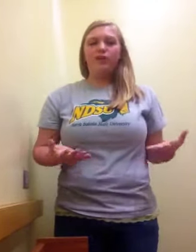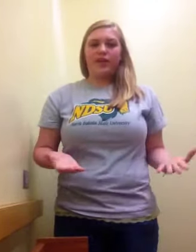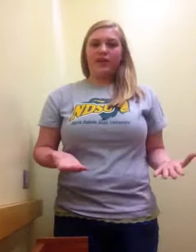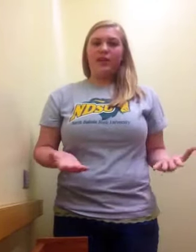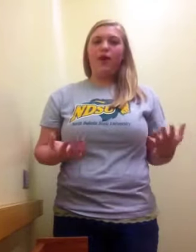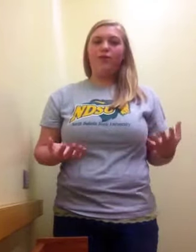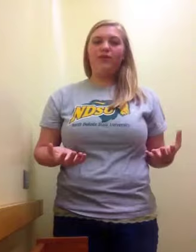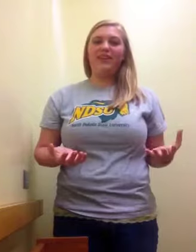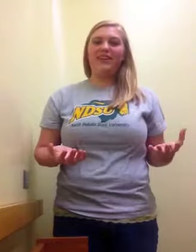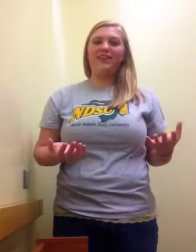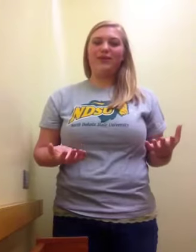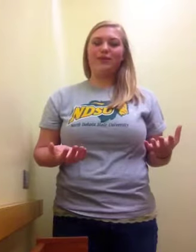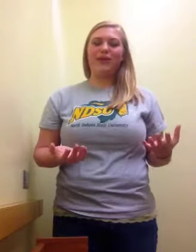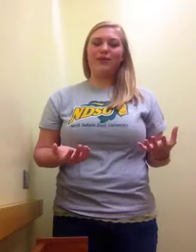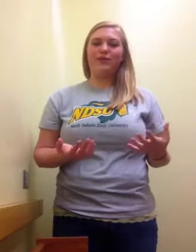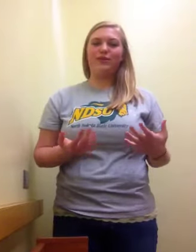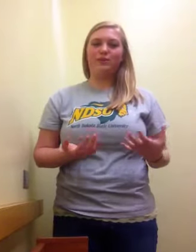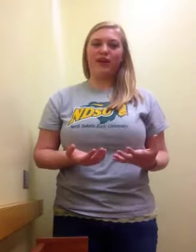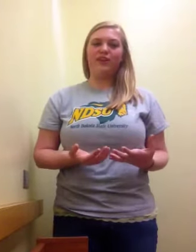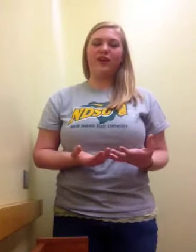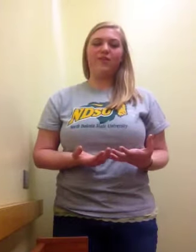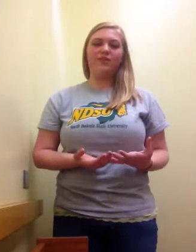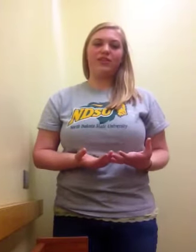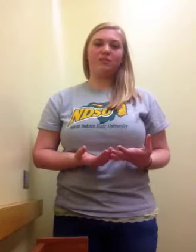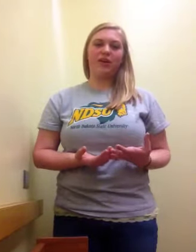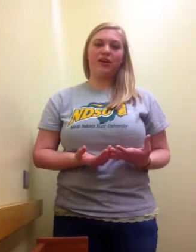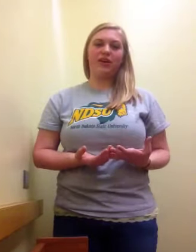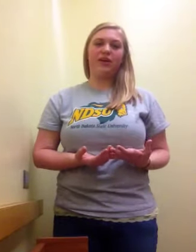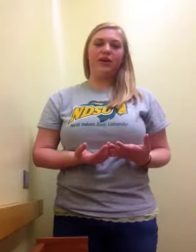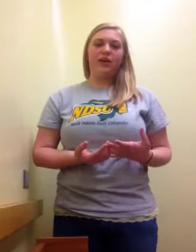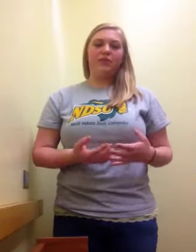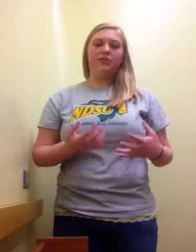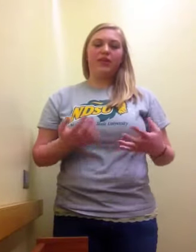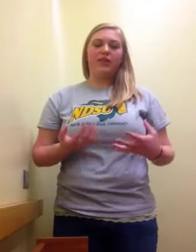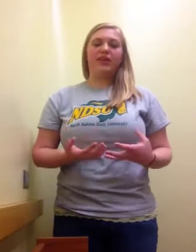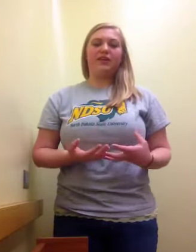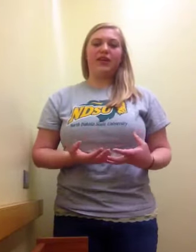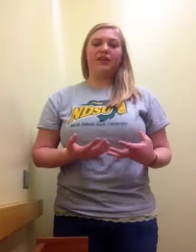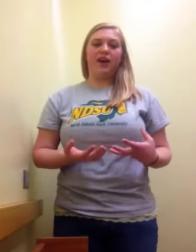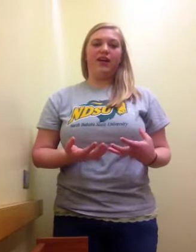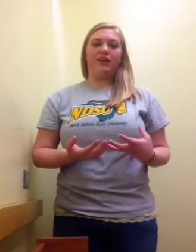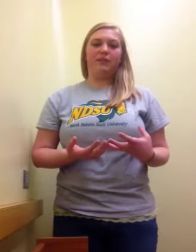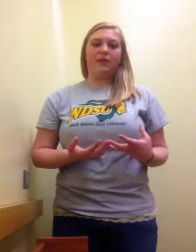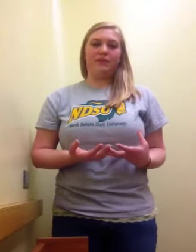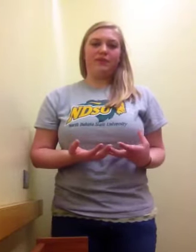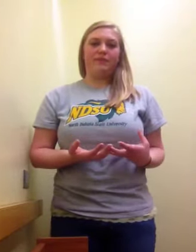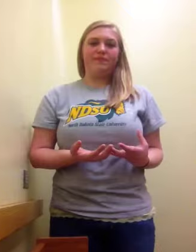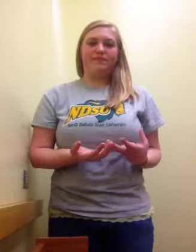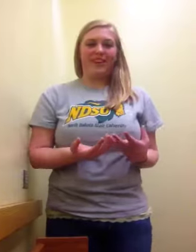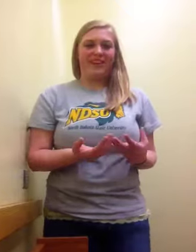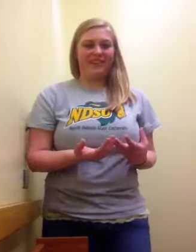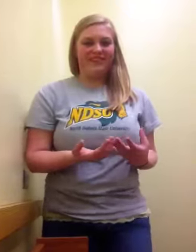hopefully you will be able to break the conversation barrier between the hearing and the non-hearing people. Thank you.